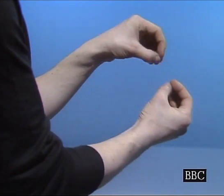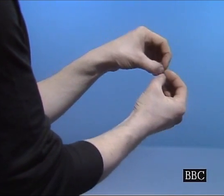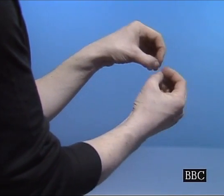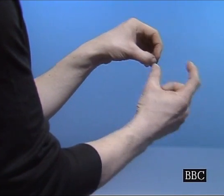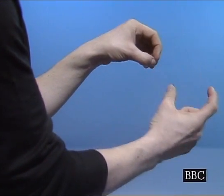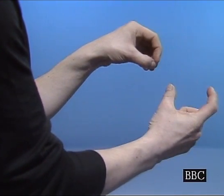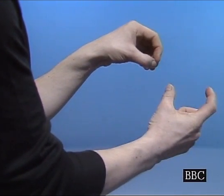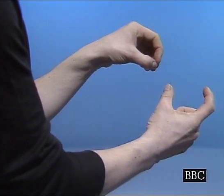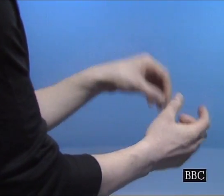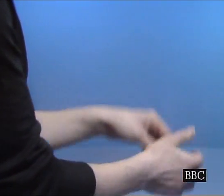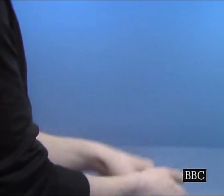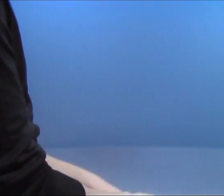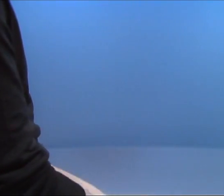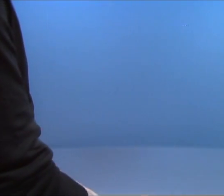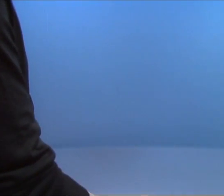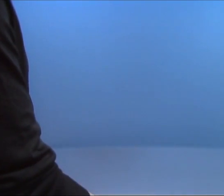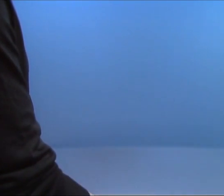B, B, C.